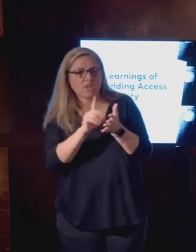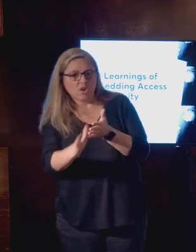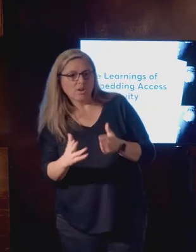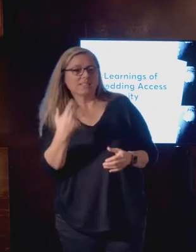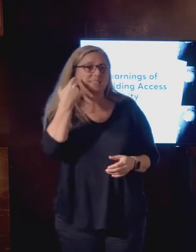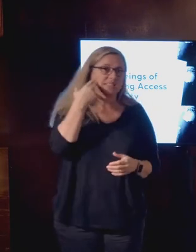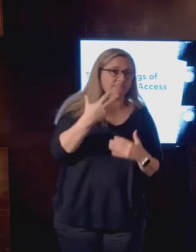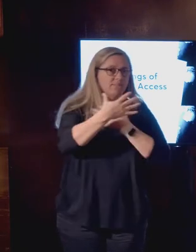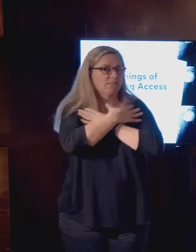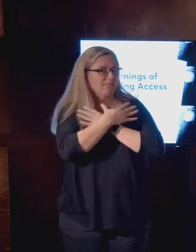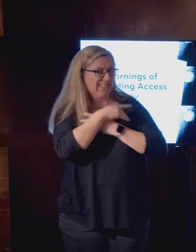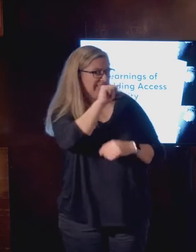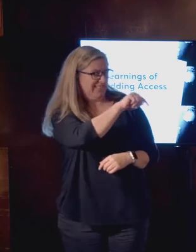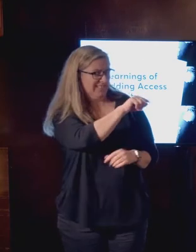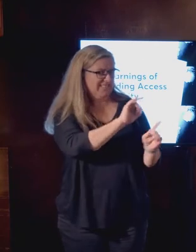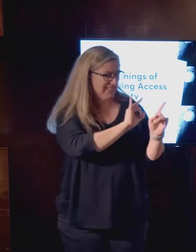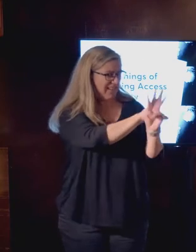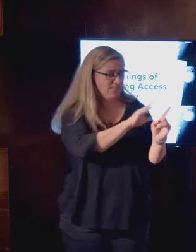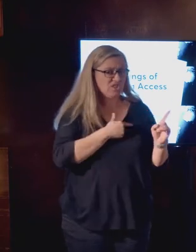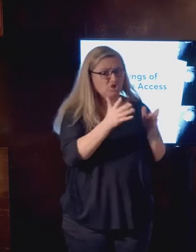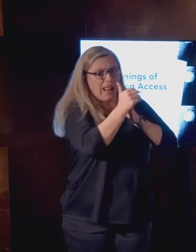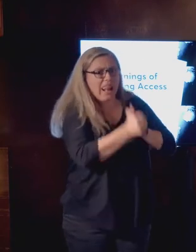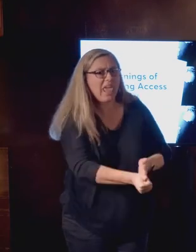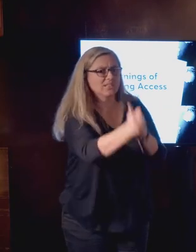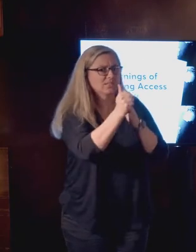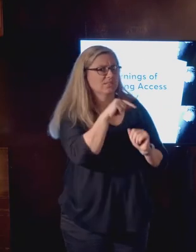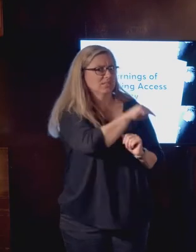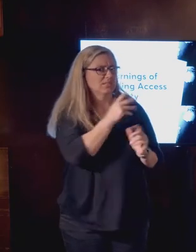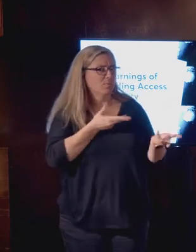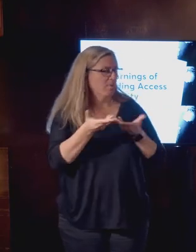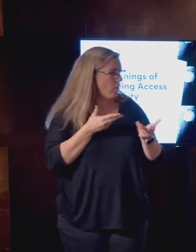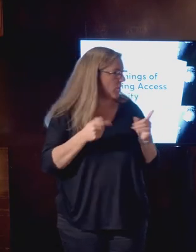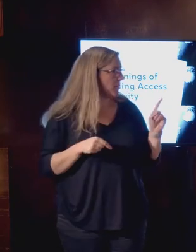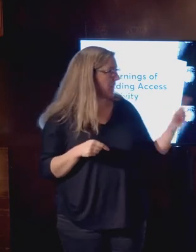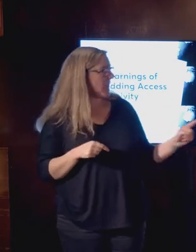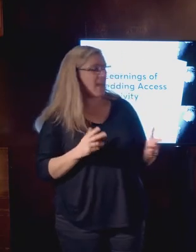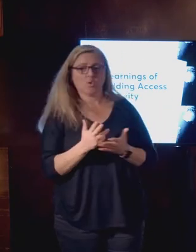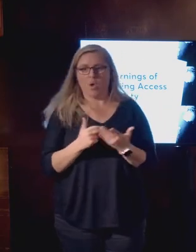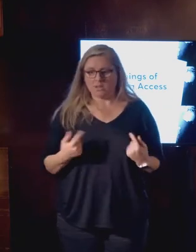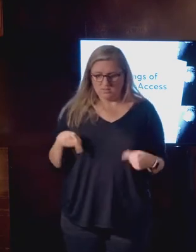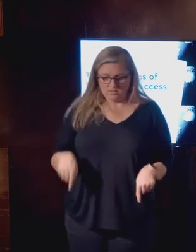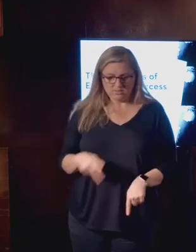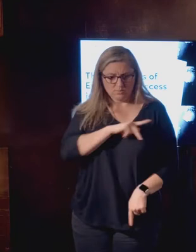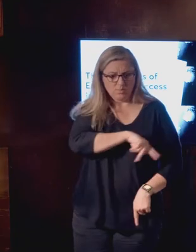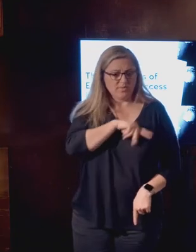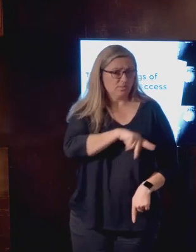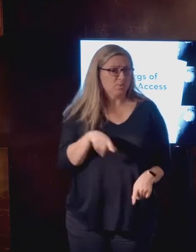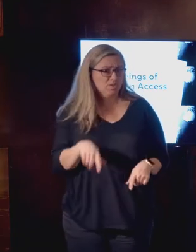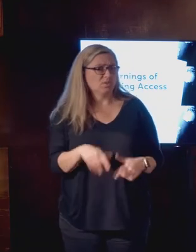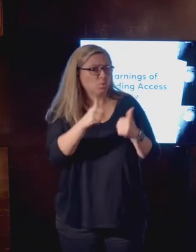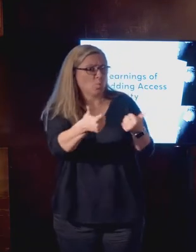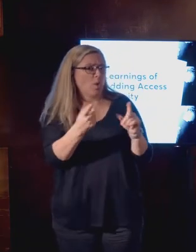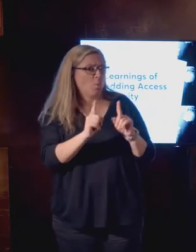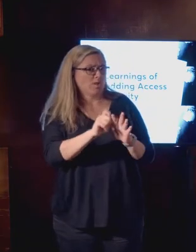people with asphyxia has led in your performance, and Emma. And that you're artists in your own right, you're professionals and you're good at what you do. There's still